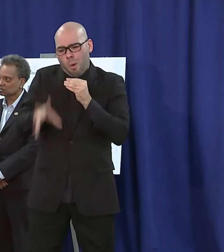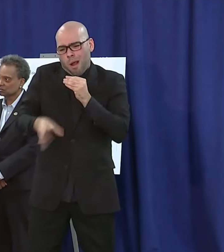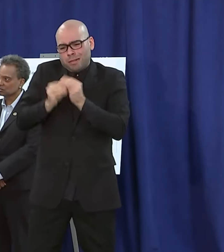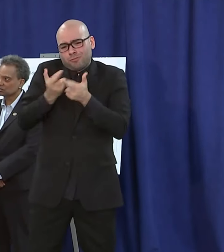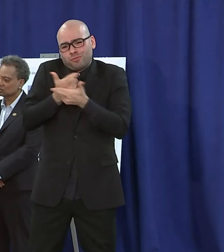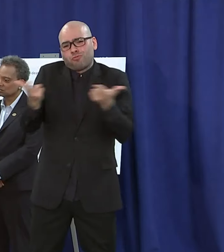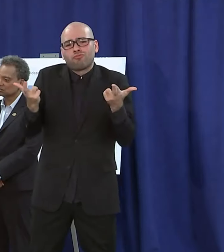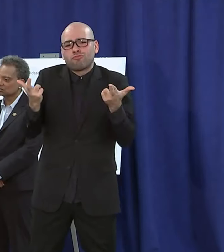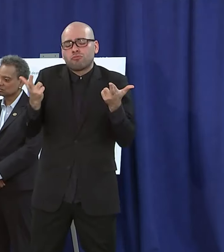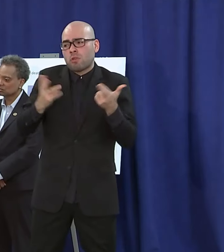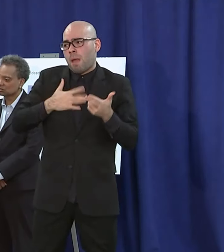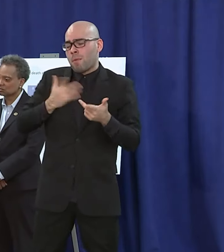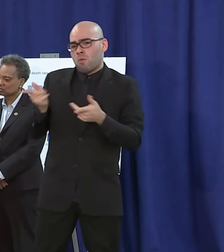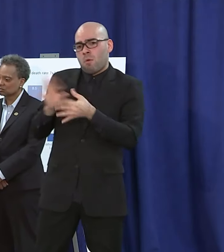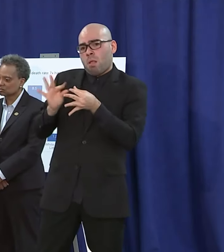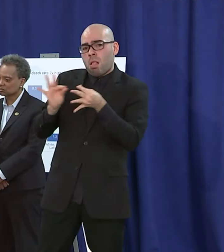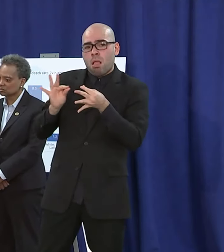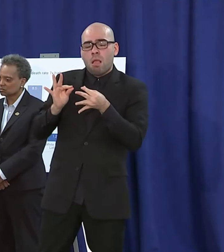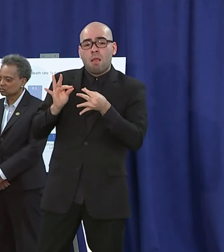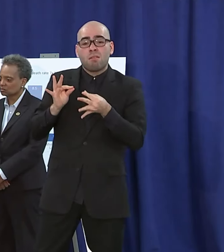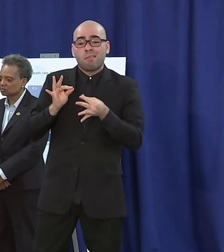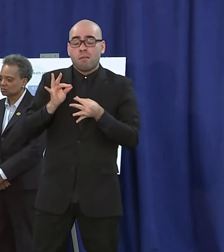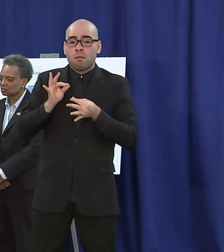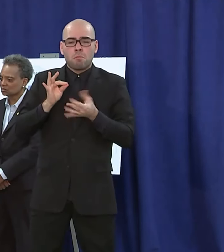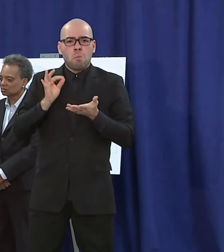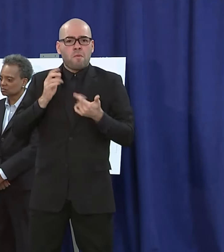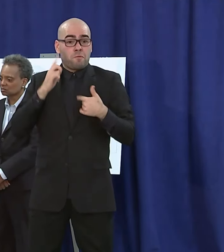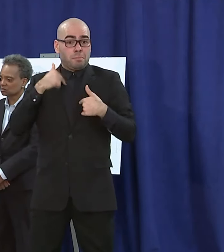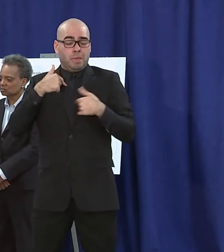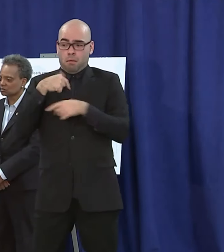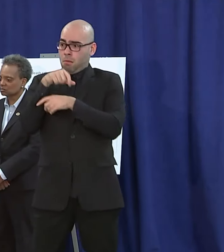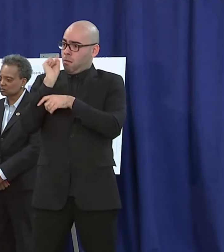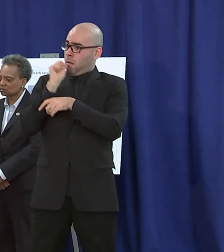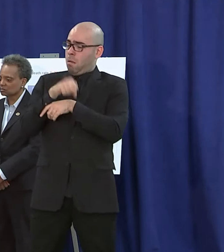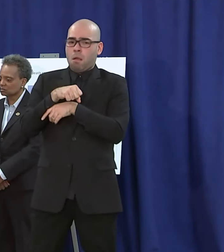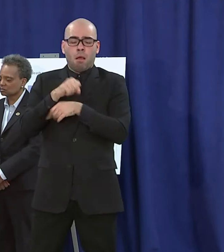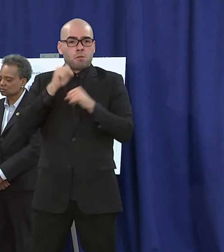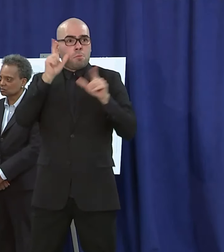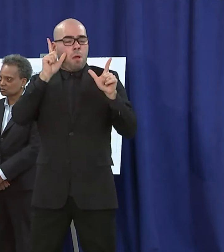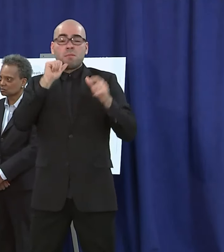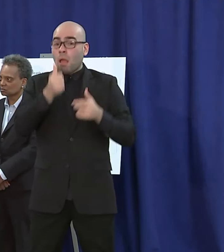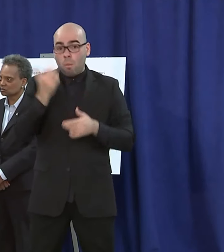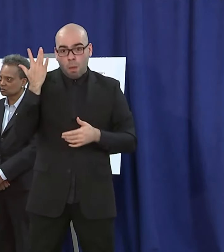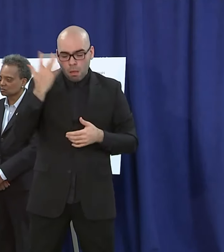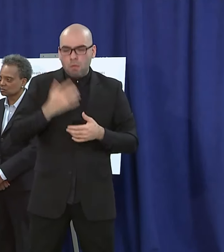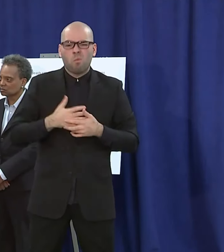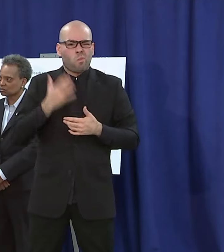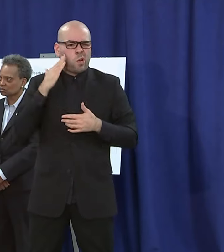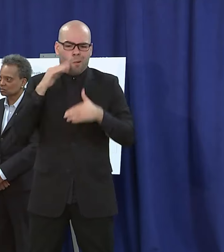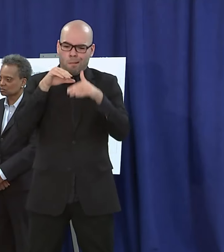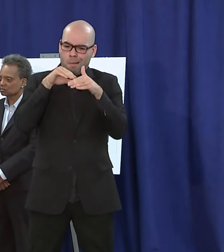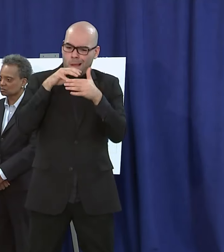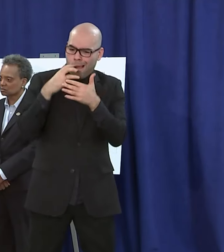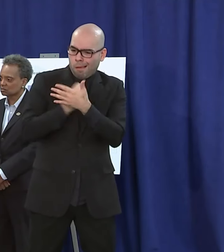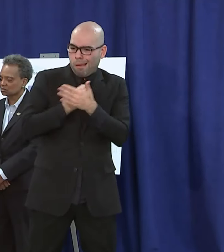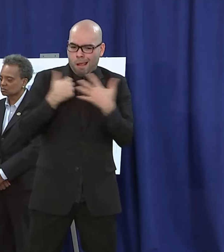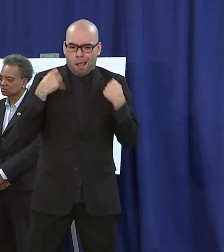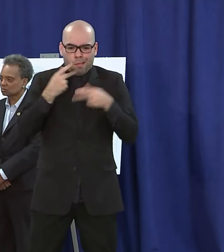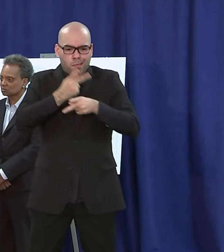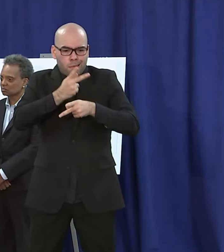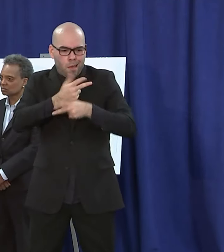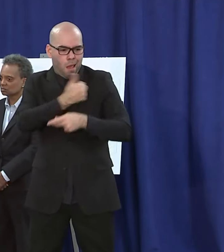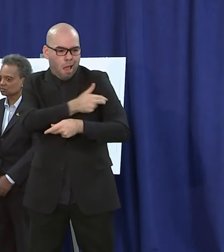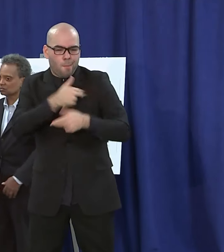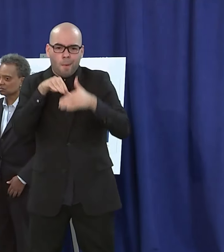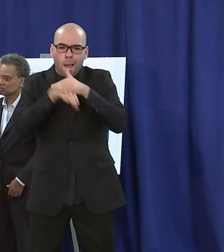hear about what's going on. Why was it not unexpected for me? Because we know that access to care is, for a lot of people, is fragmented,